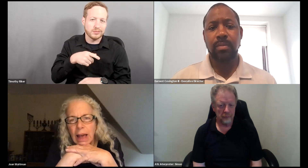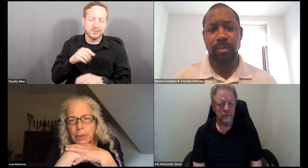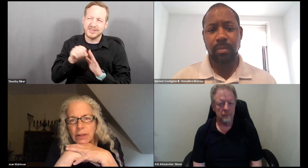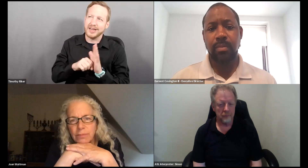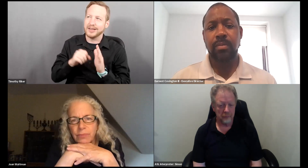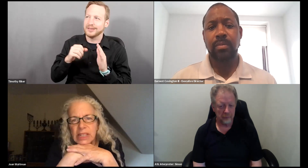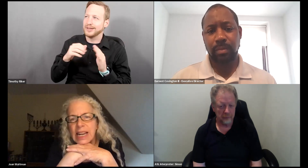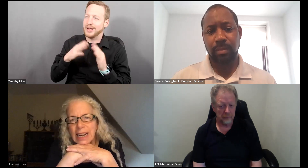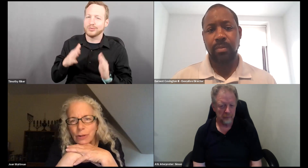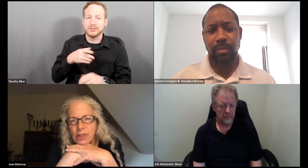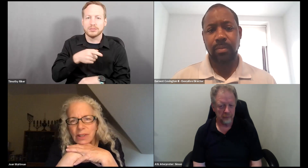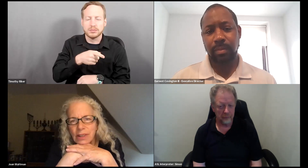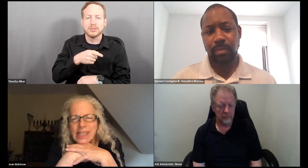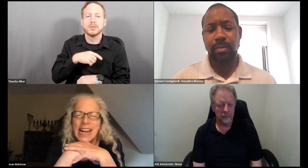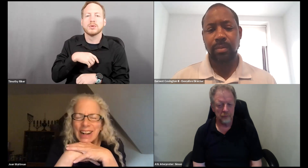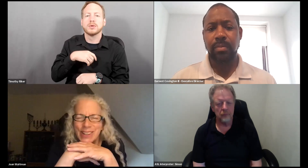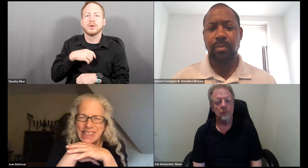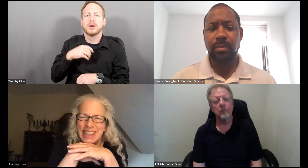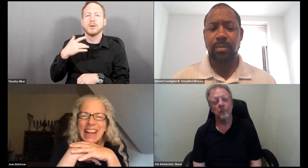state capitol, the state house.